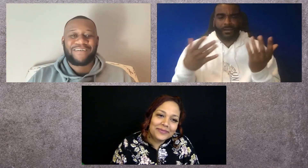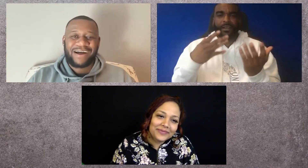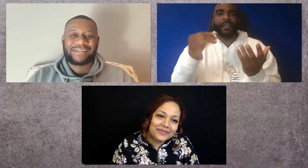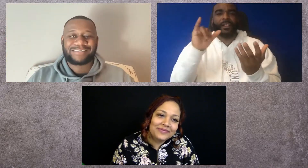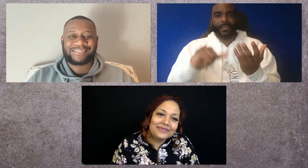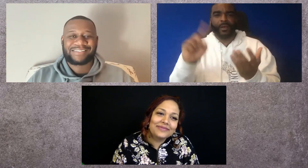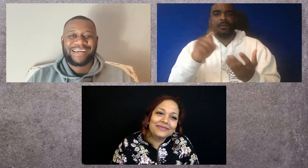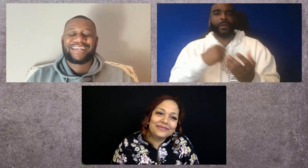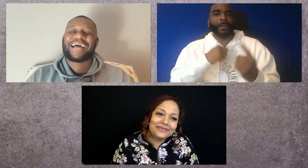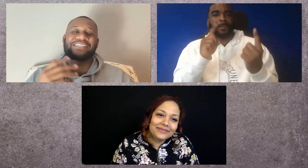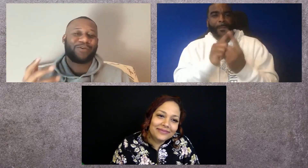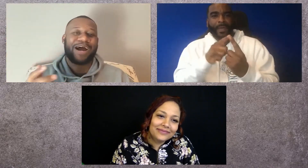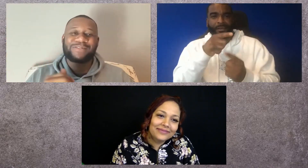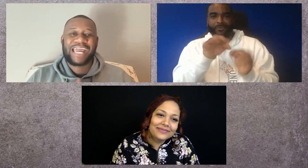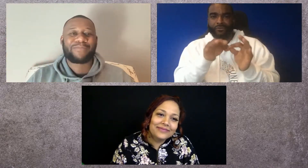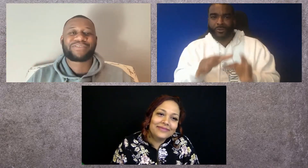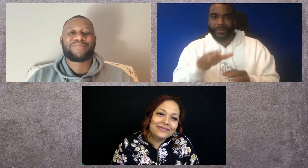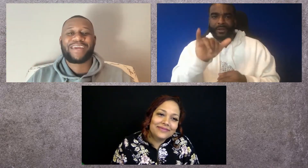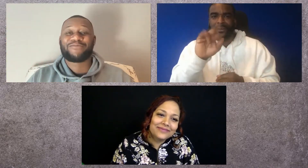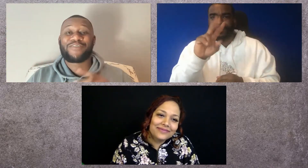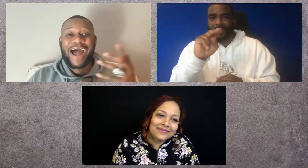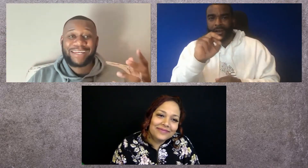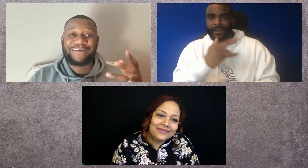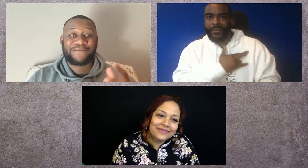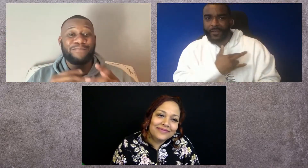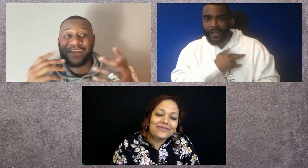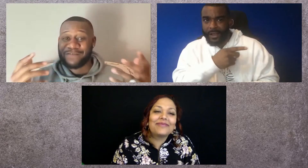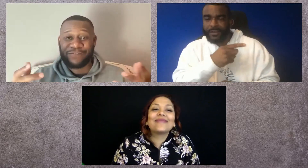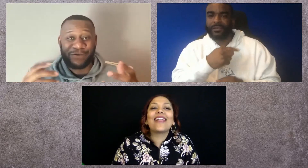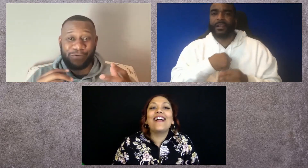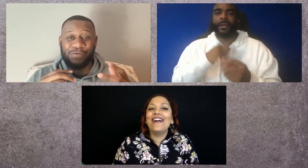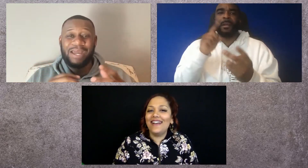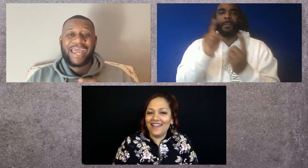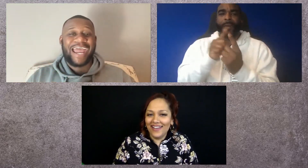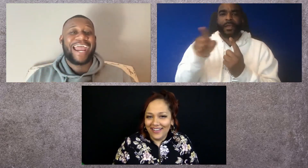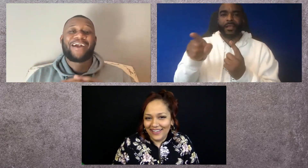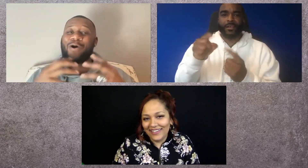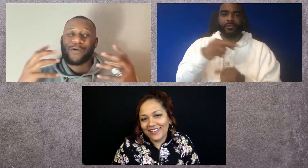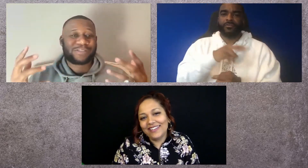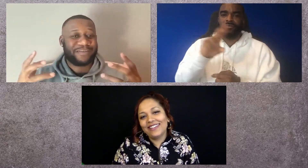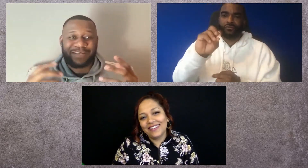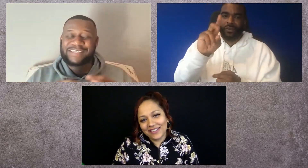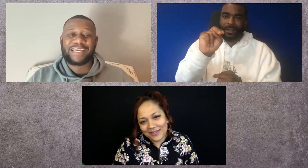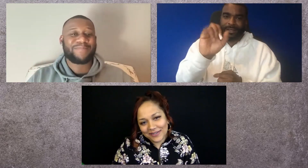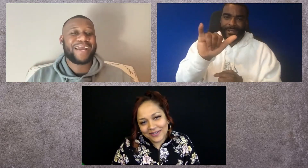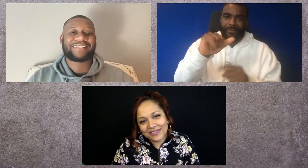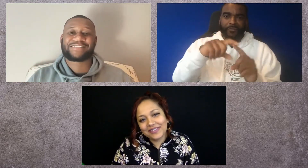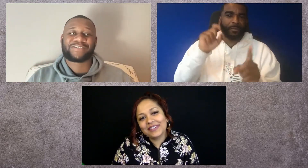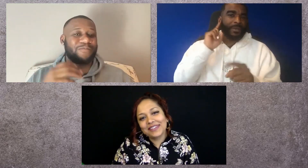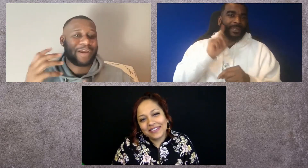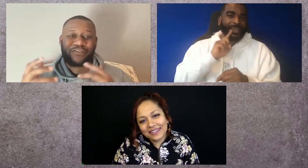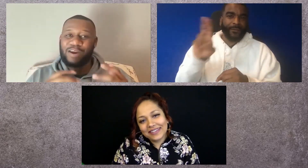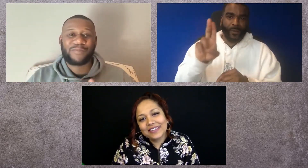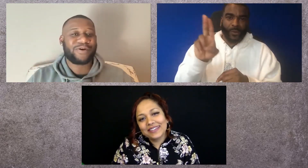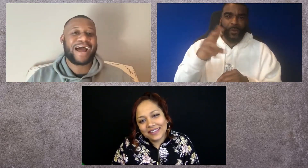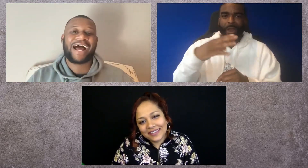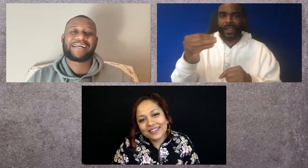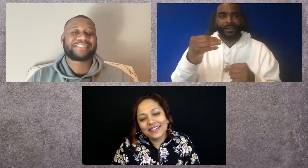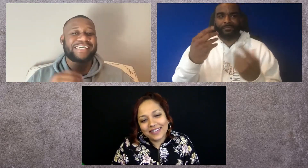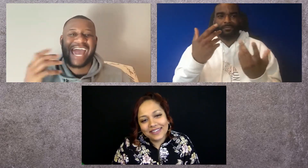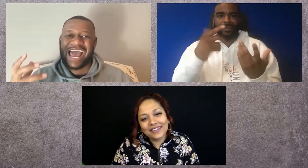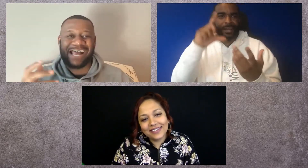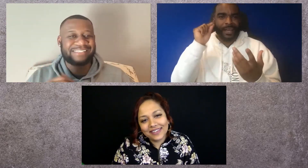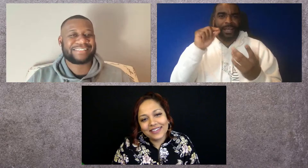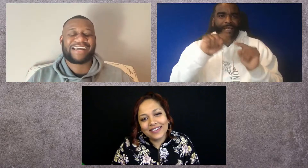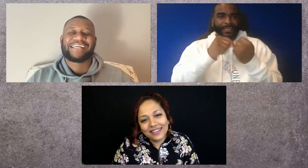meet Yvonne's. That's where I was able to meet Rodney from Deaf U and a host of the teammates, some incredible